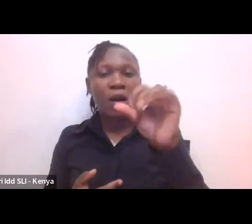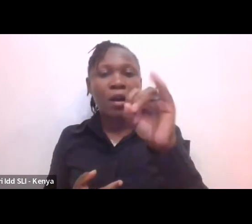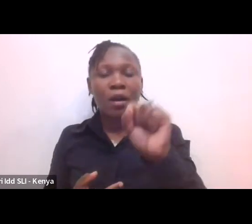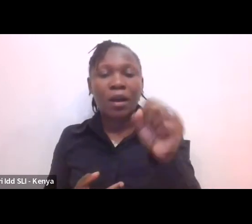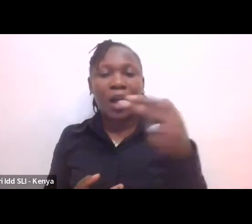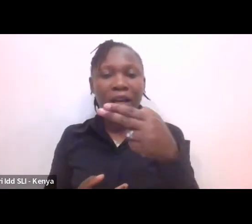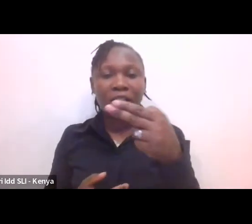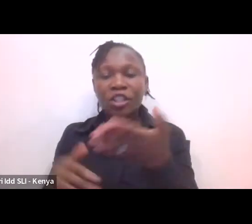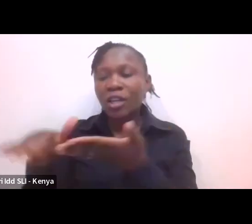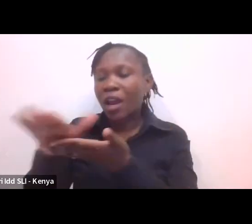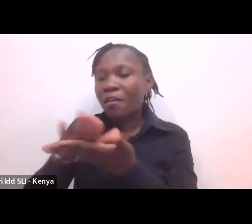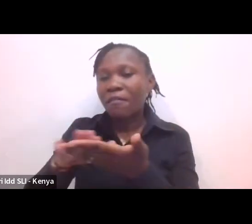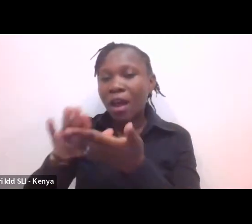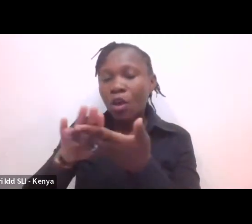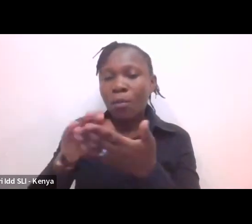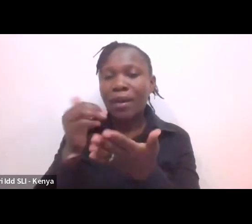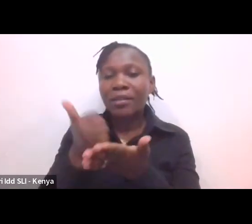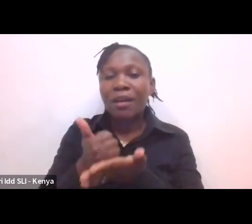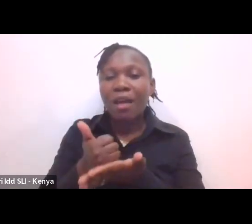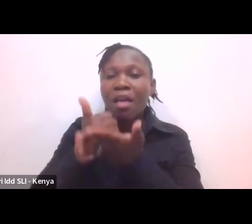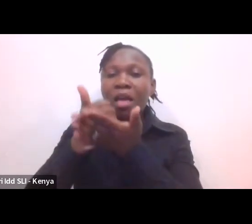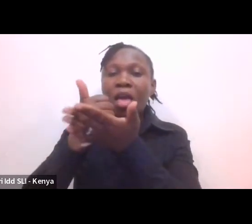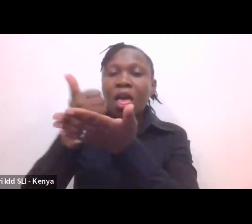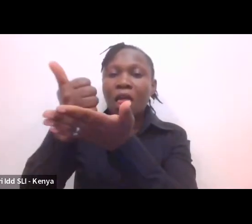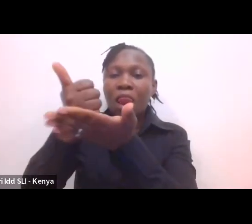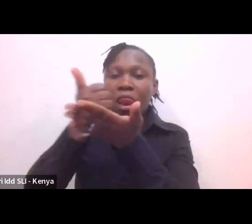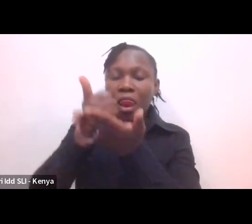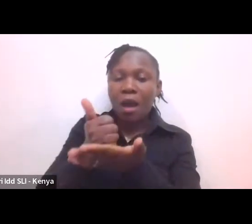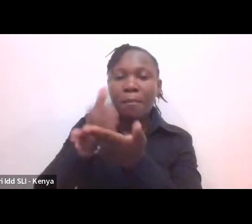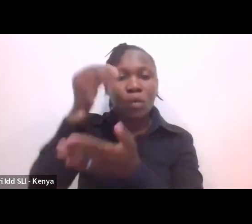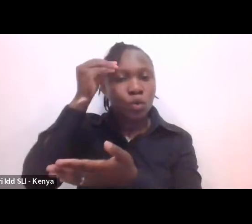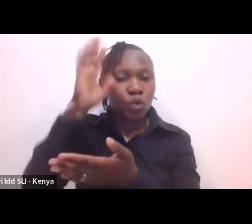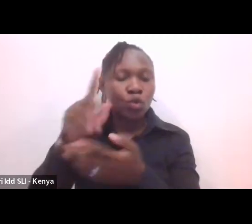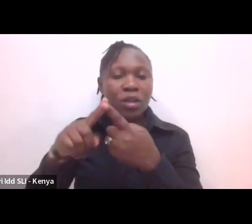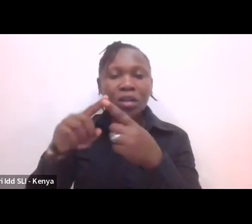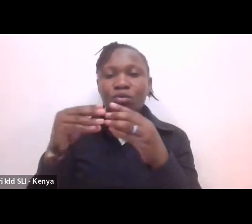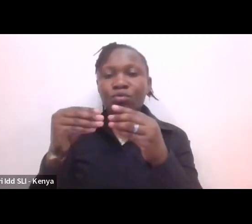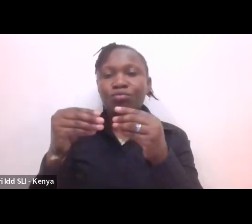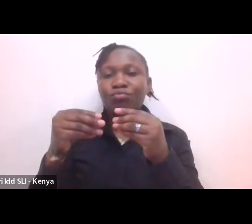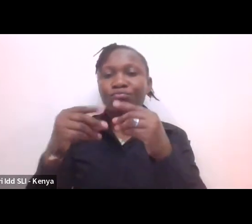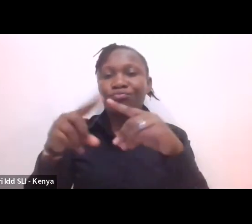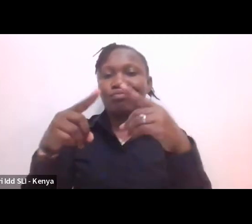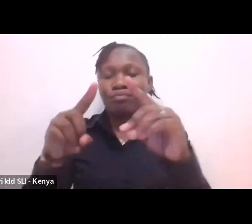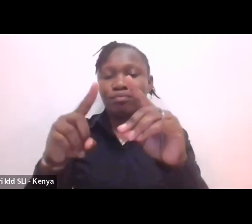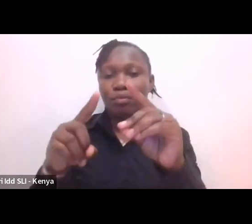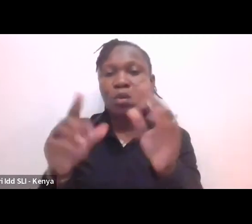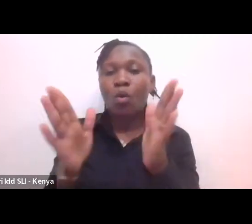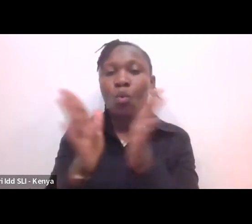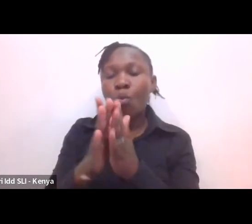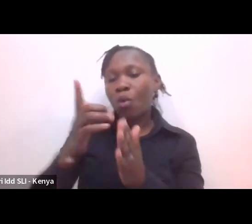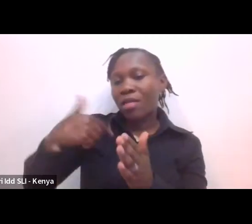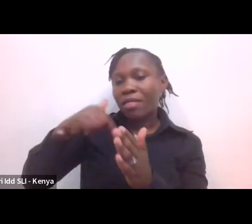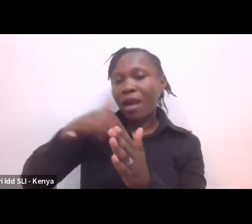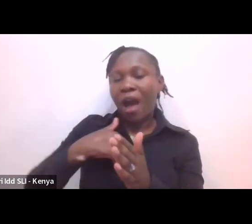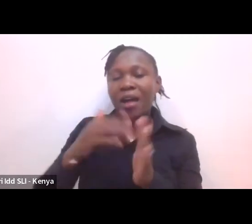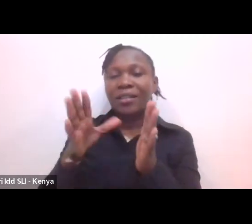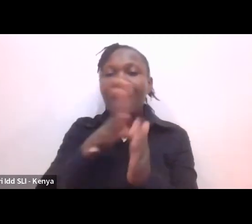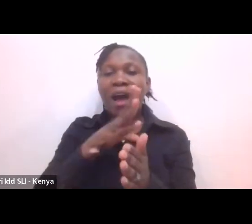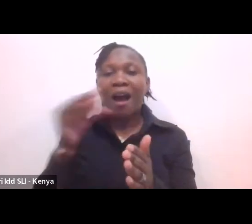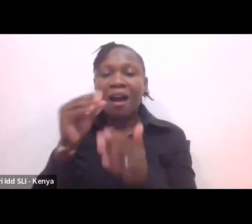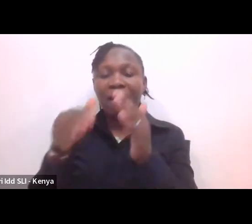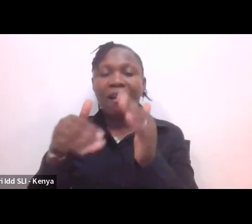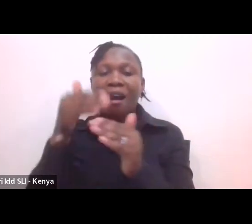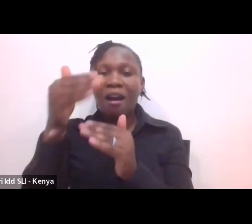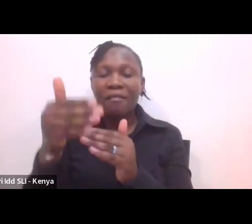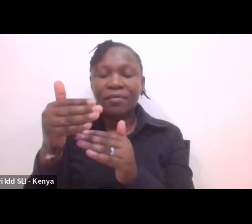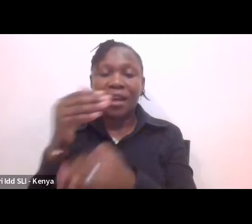to thrive when they're with us and after they leave us. Empowering